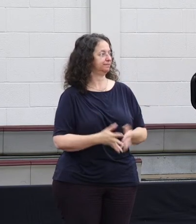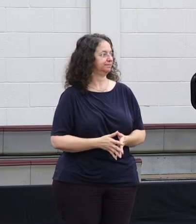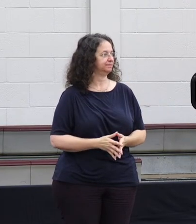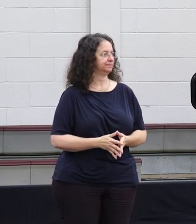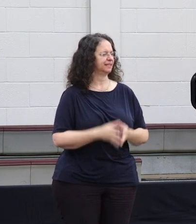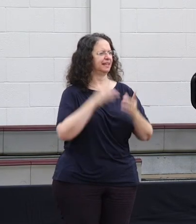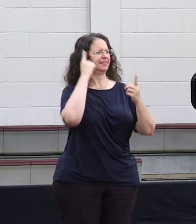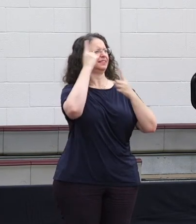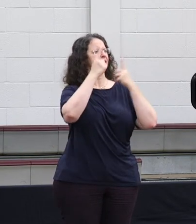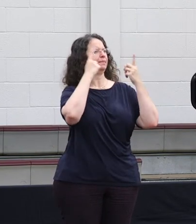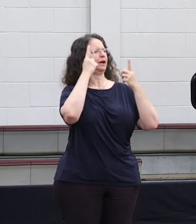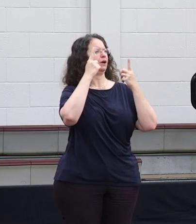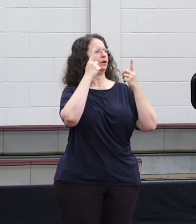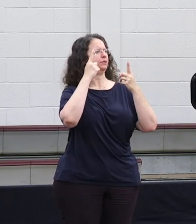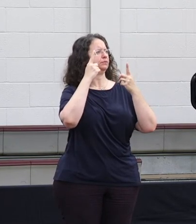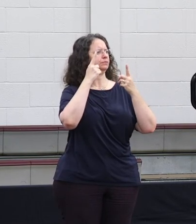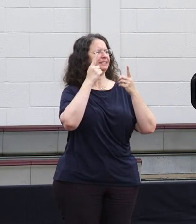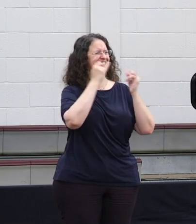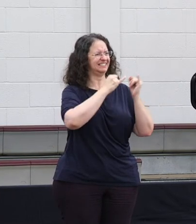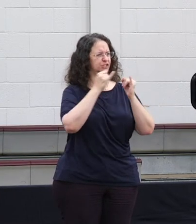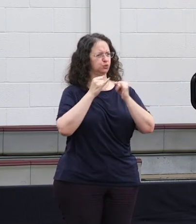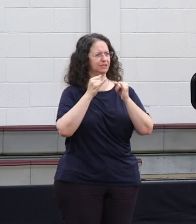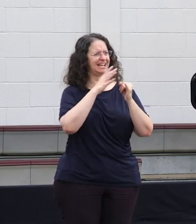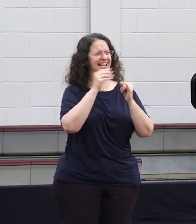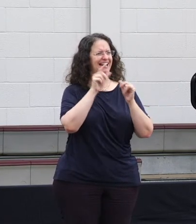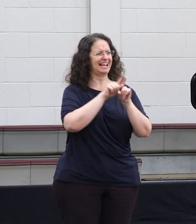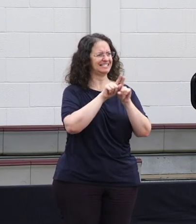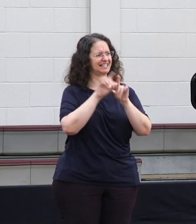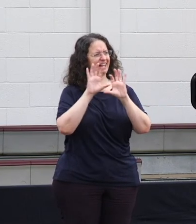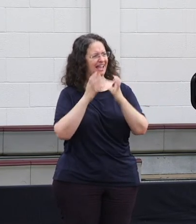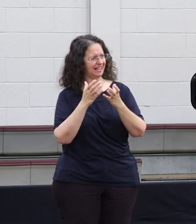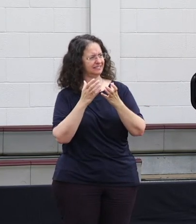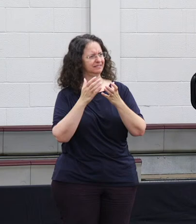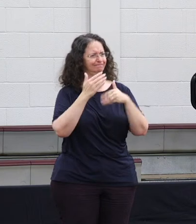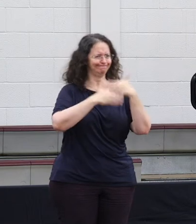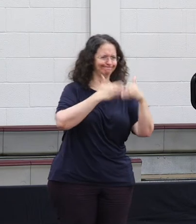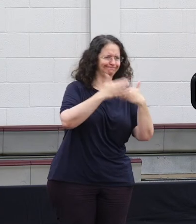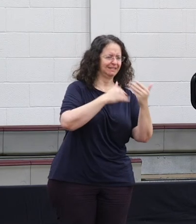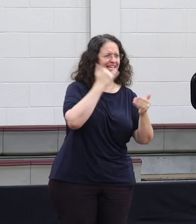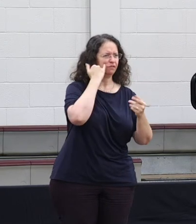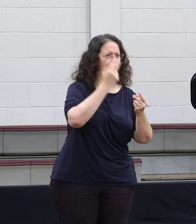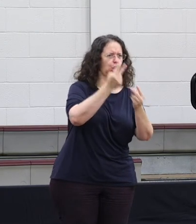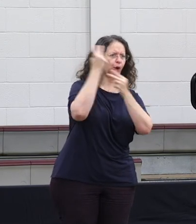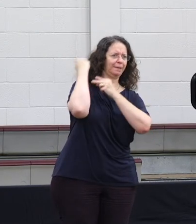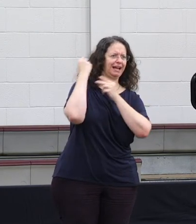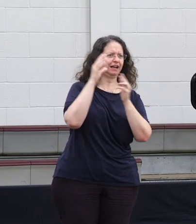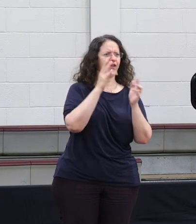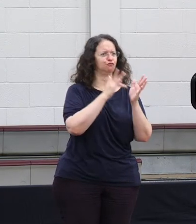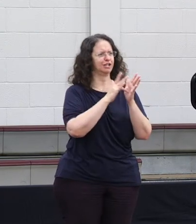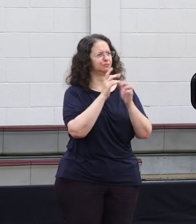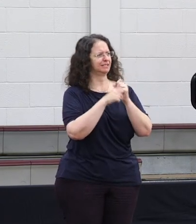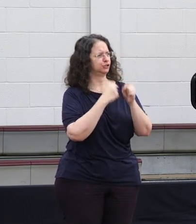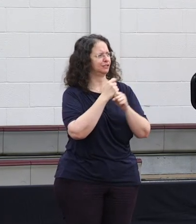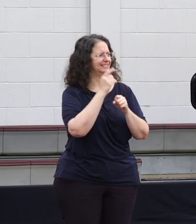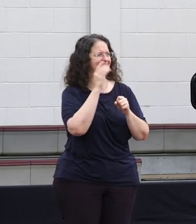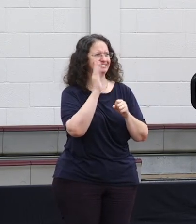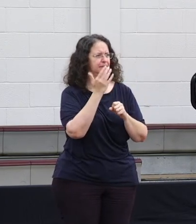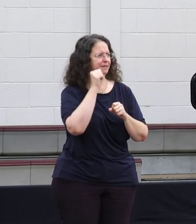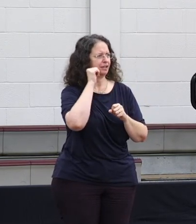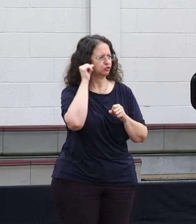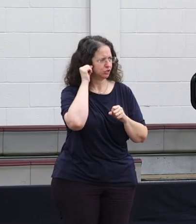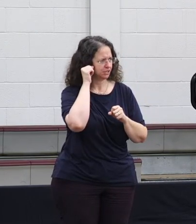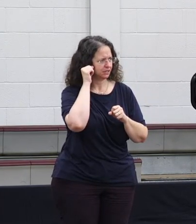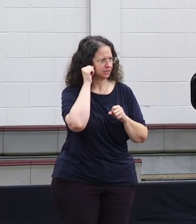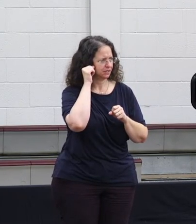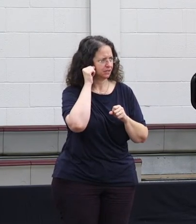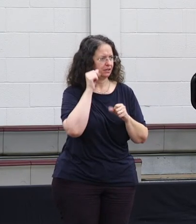Think about how far we have come individually and as a class. Looking back, freshman year seems like it was just yesterday.